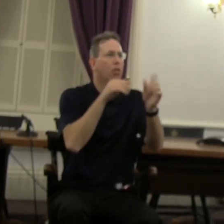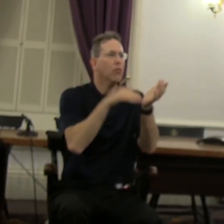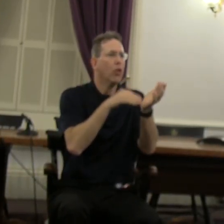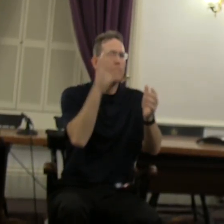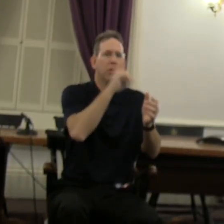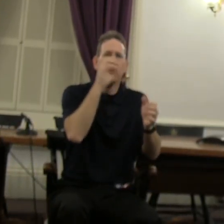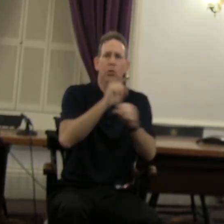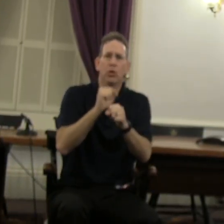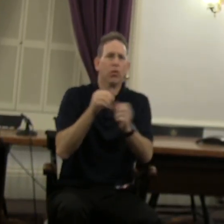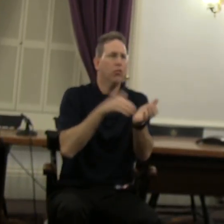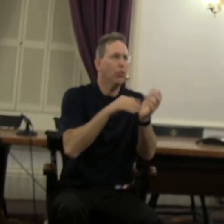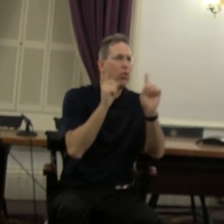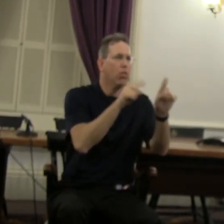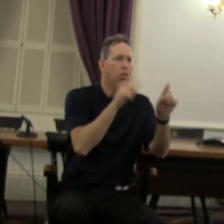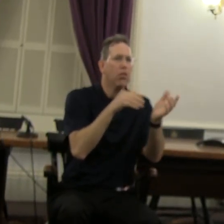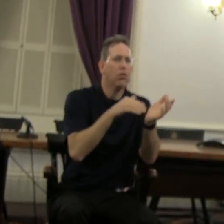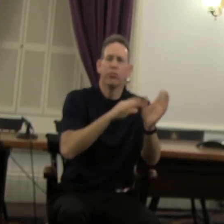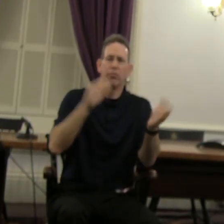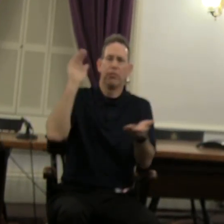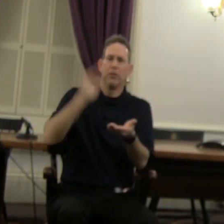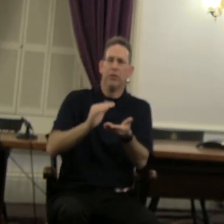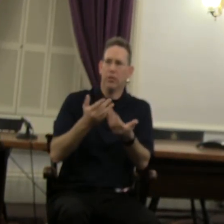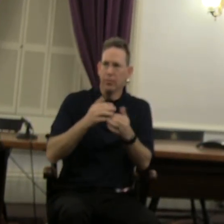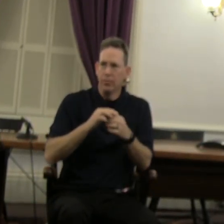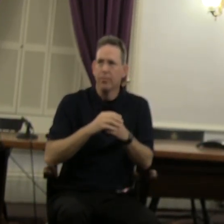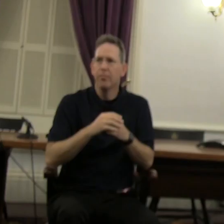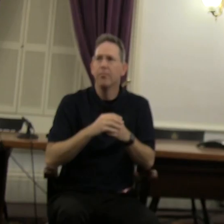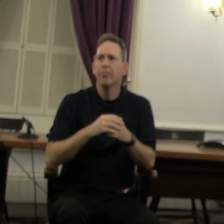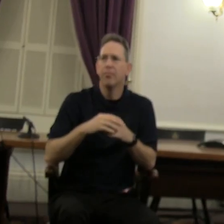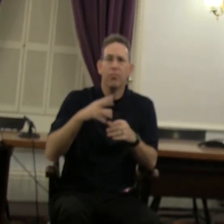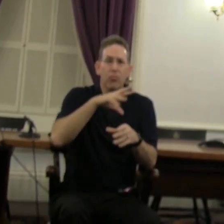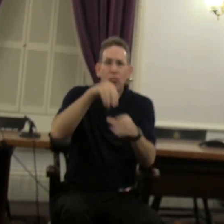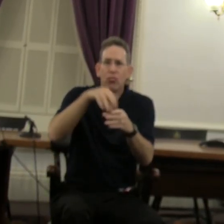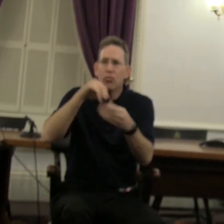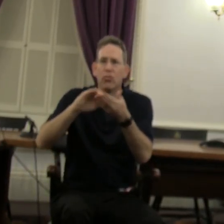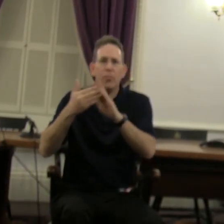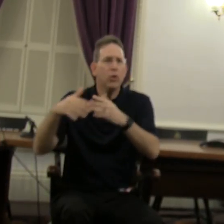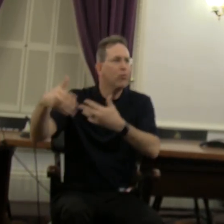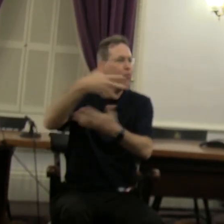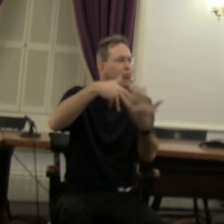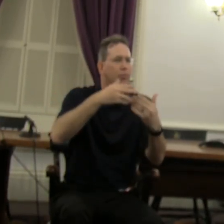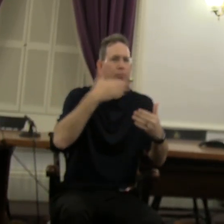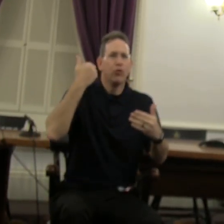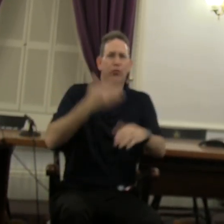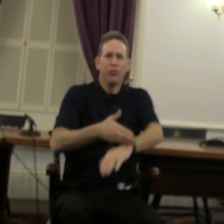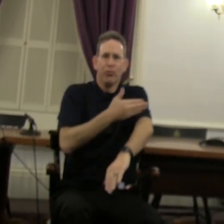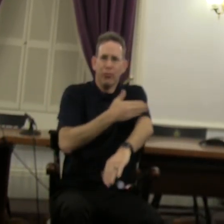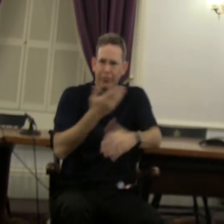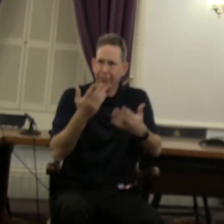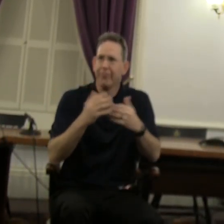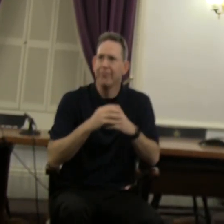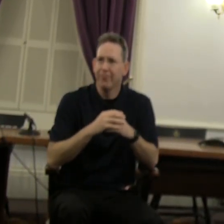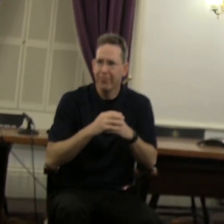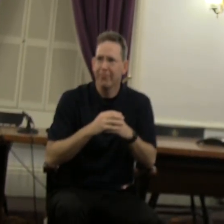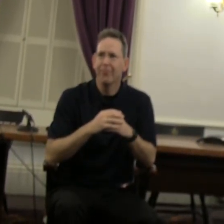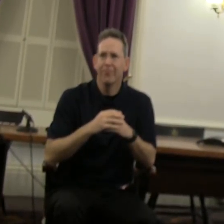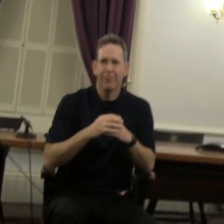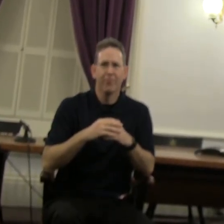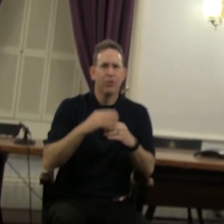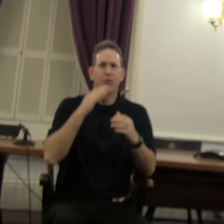are employed have been shown to be healthier than those unemployed and thus less costly to the healthcare system.